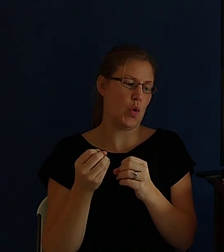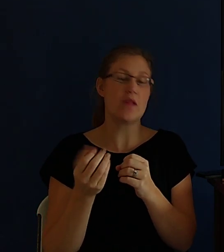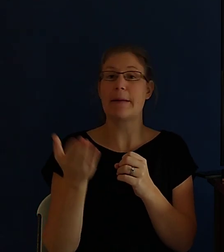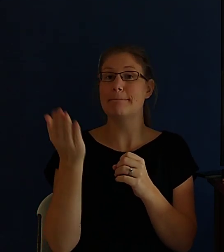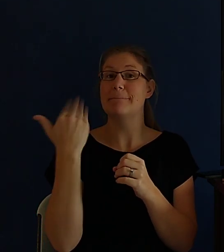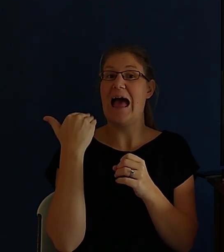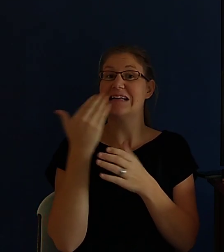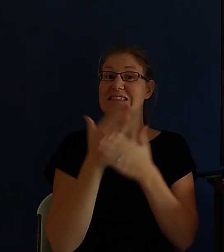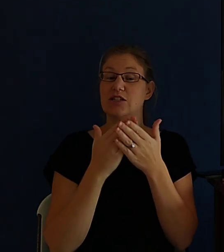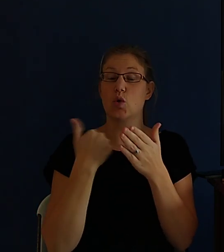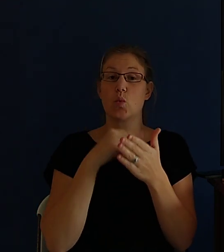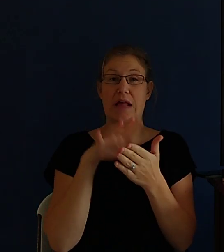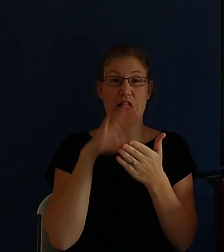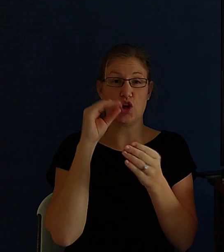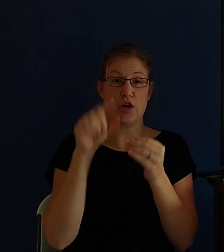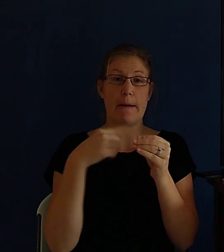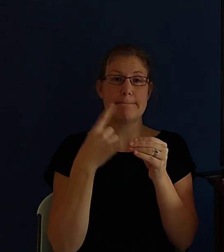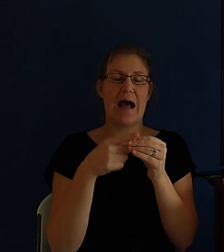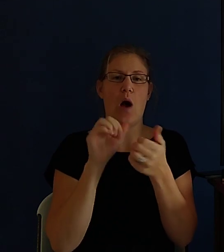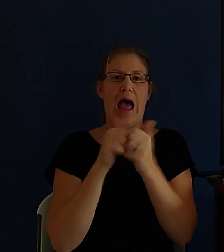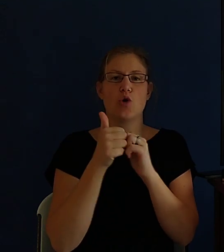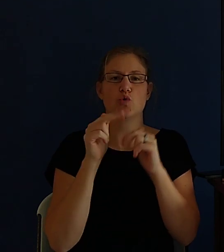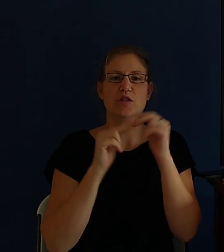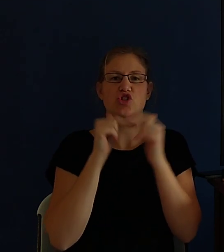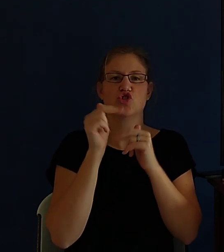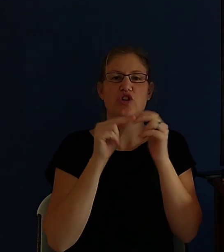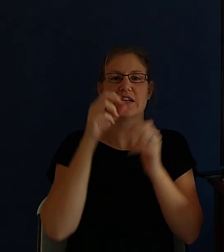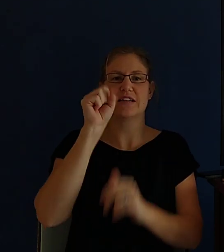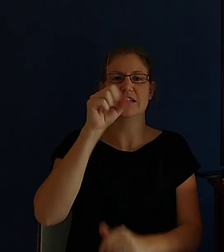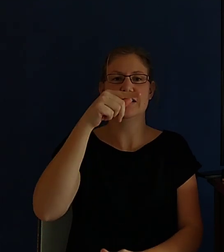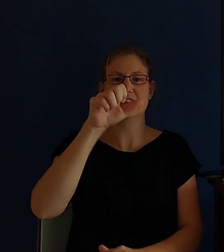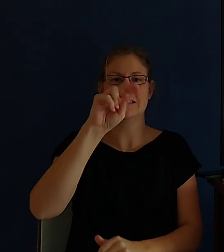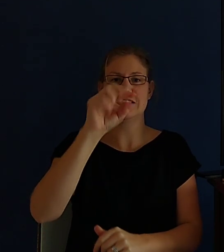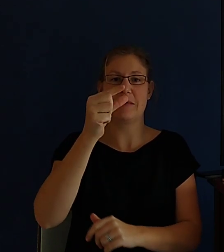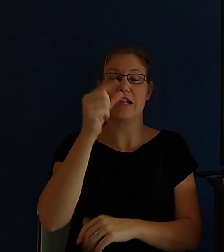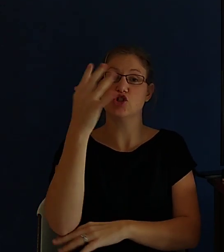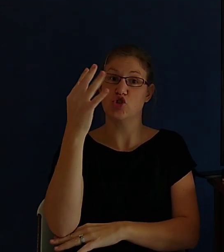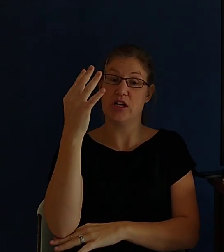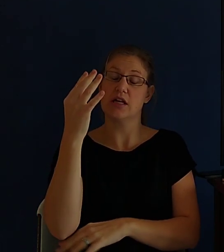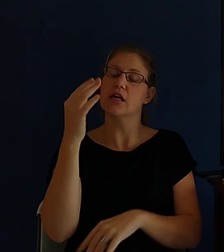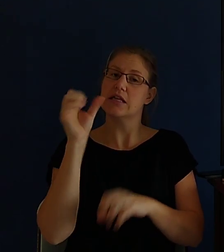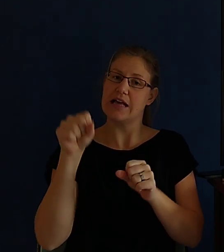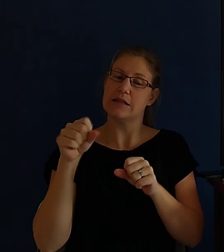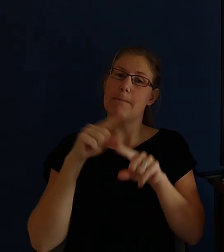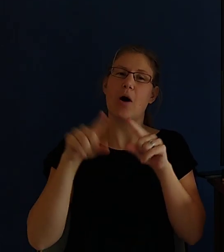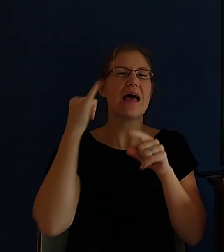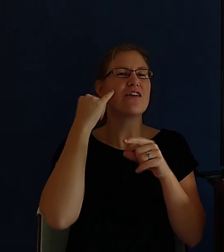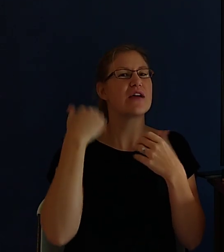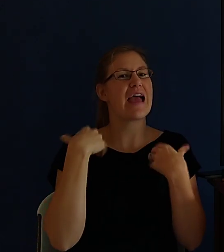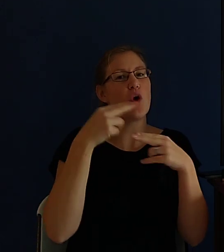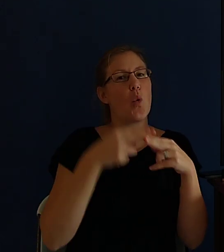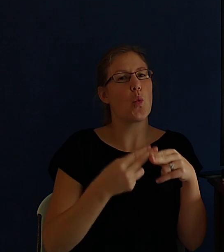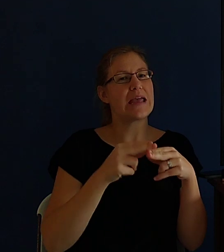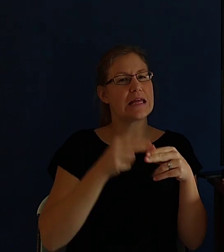section, we have learned about only how to construct spanning tree. But if we have a weighted graph, how to